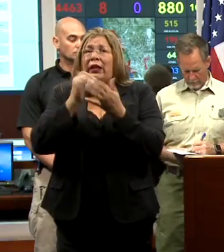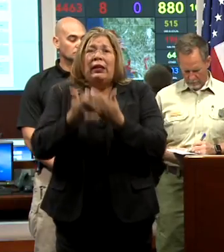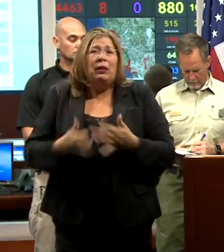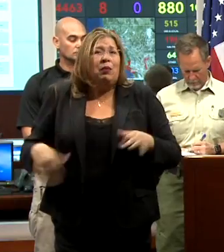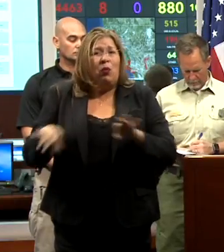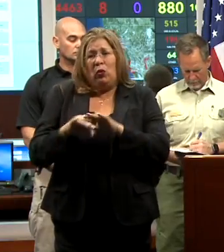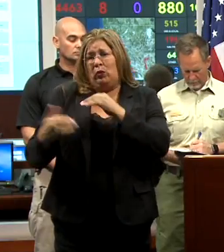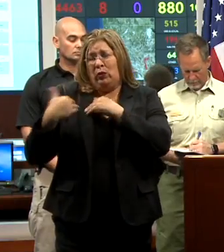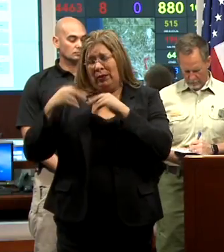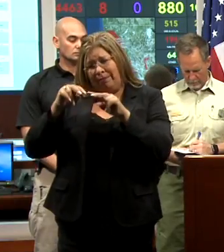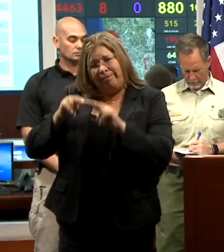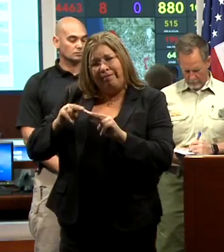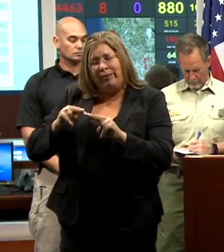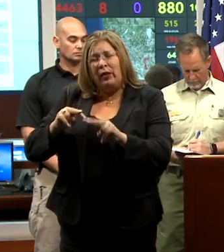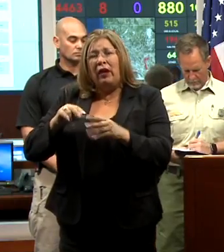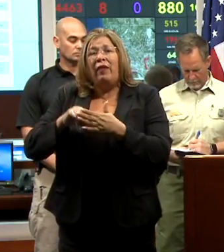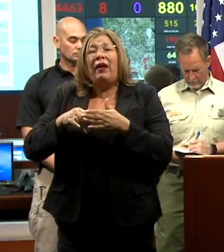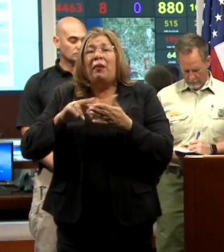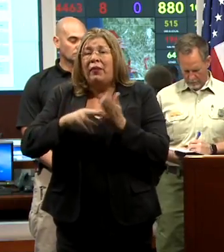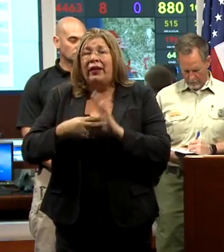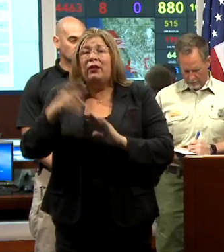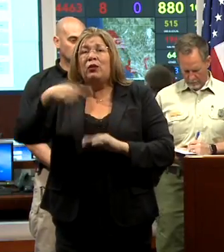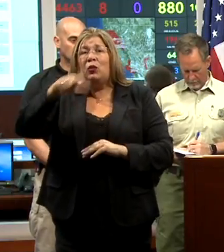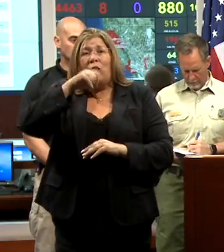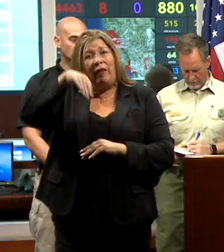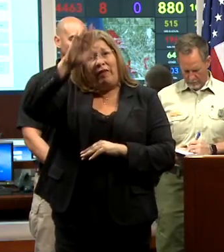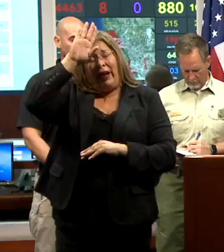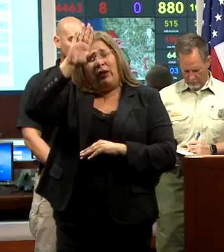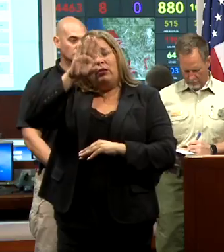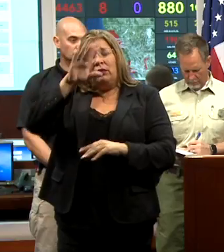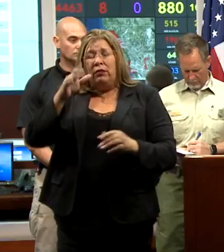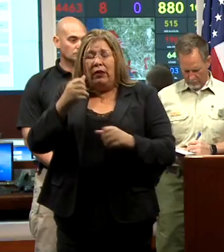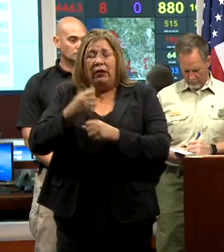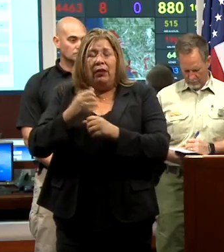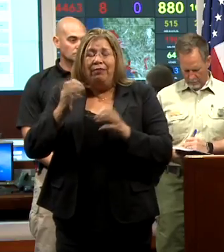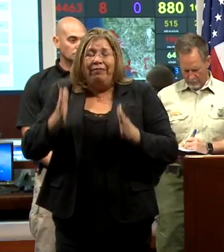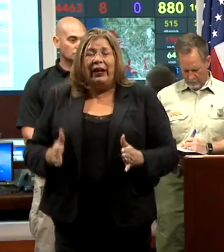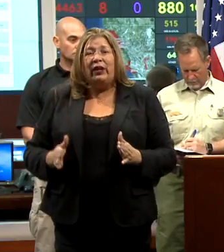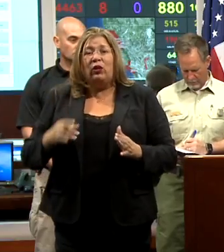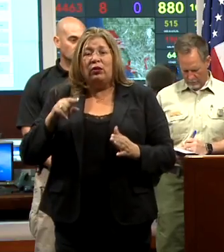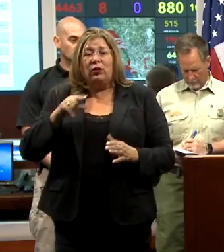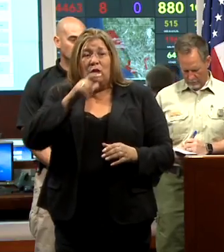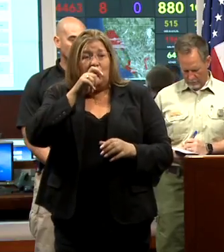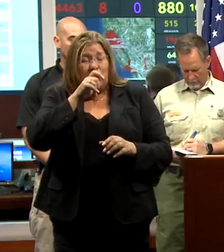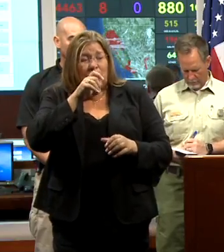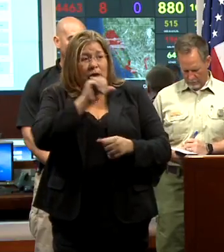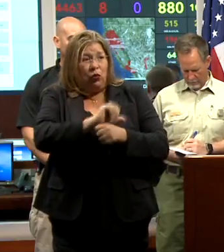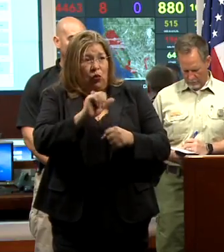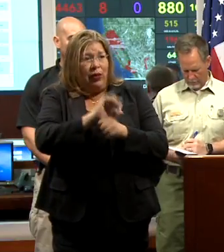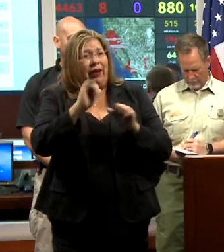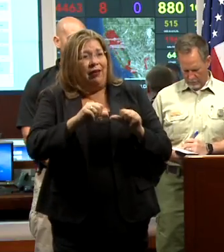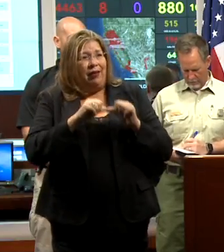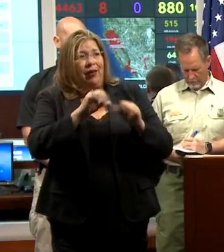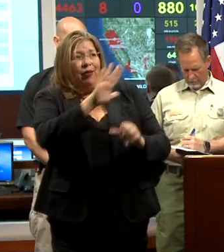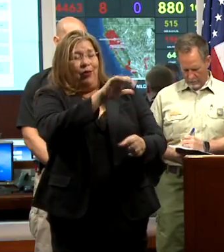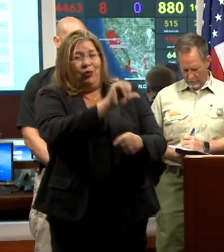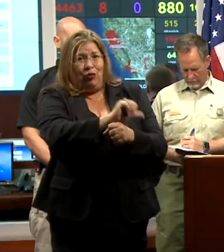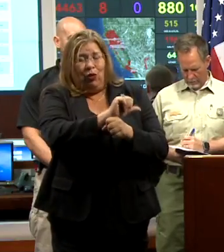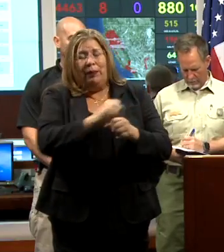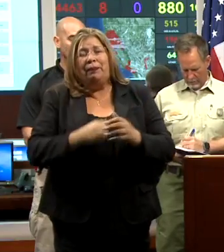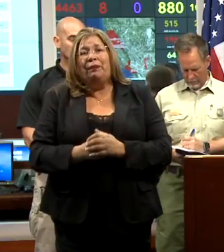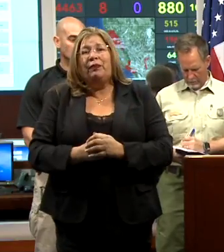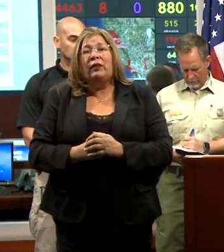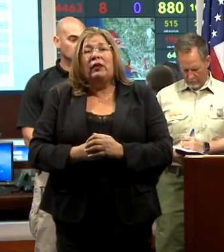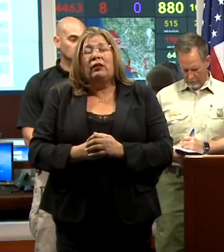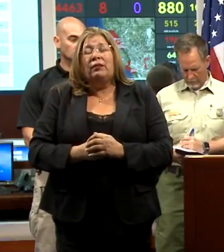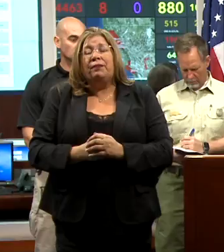utmost important so that the firefighters on the ground and engaged in the current incidents can continue to do their job. Notwithstanding